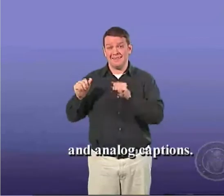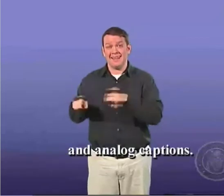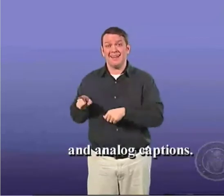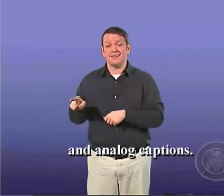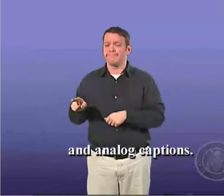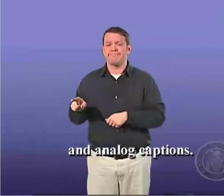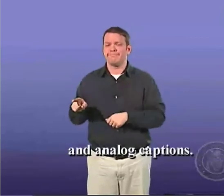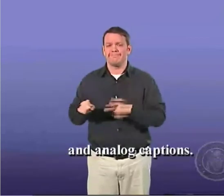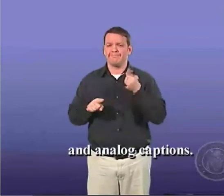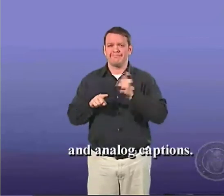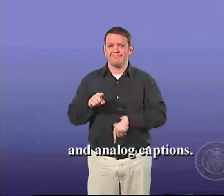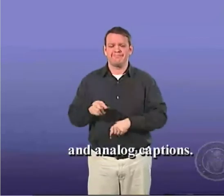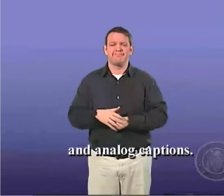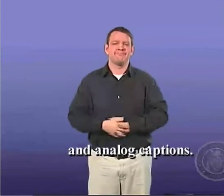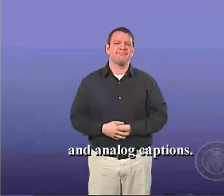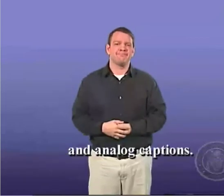analog captions.